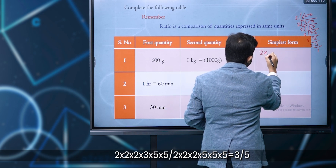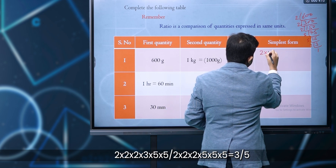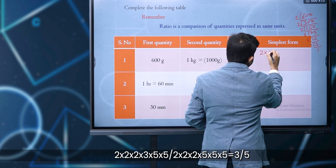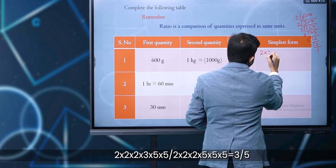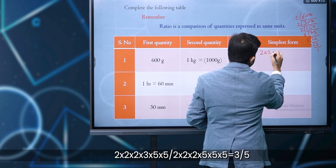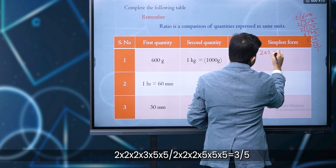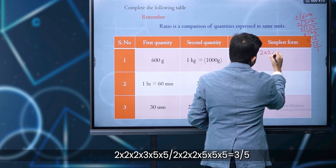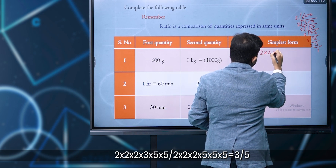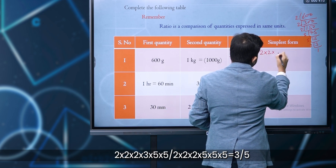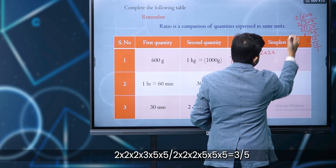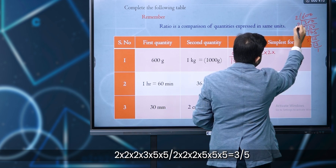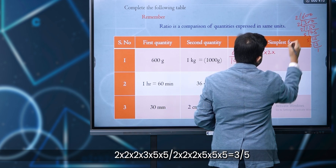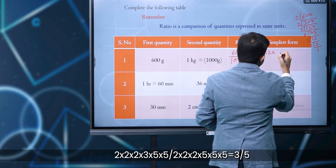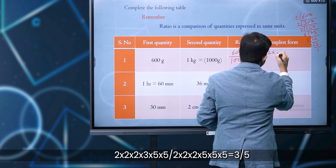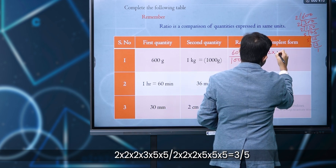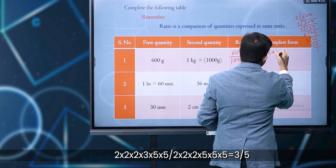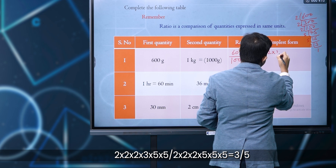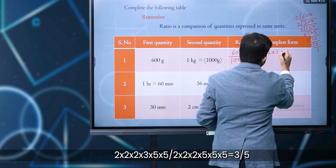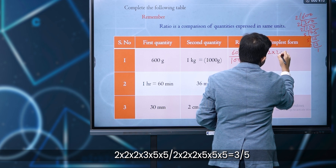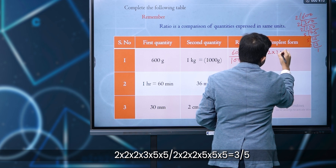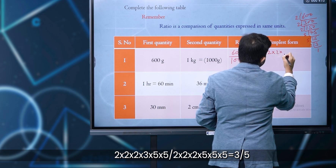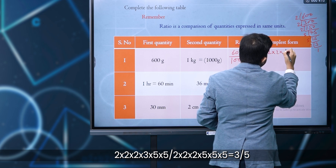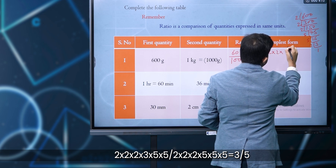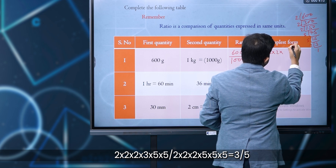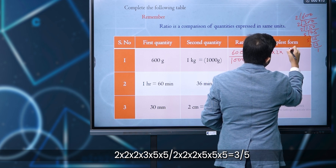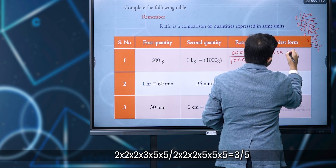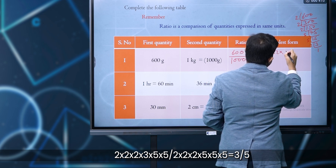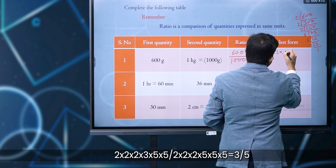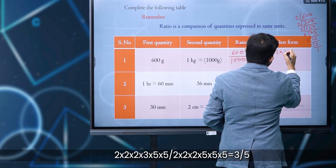2 into 2 into 2 into 3 into 5 into 5